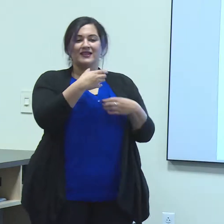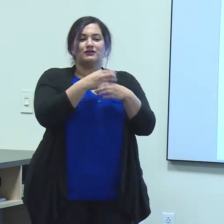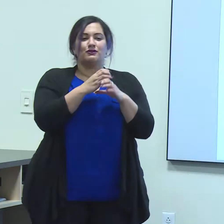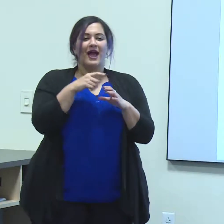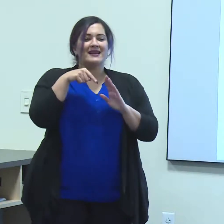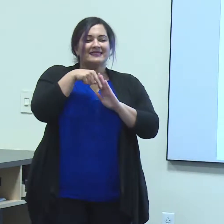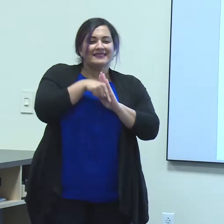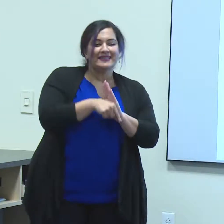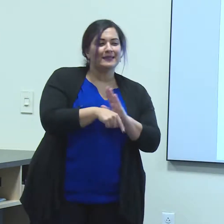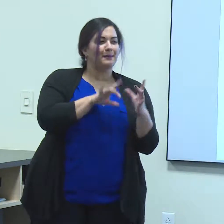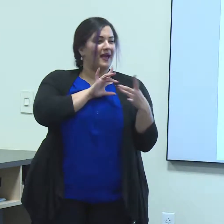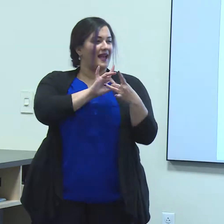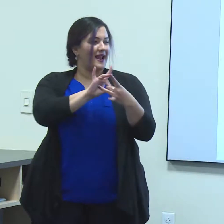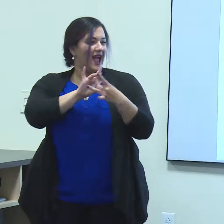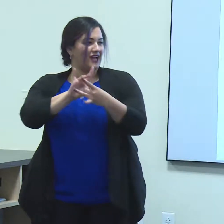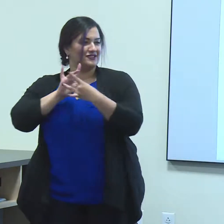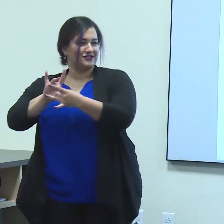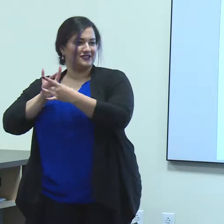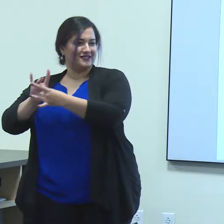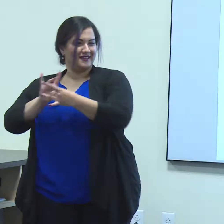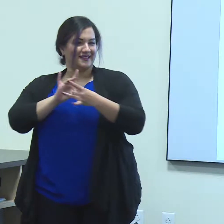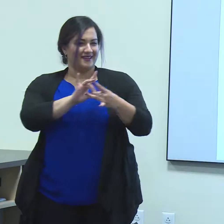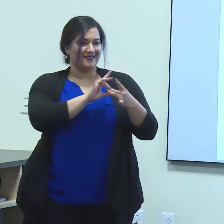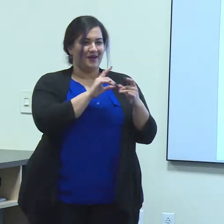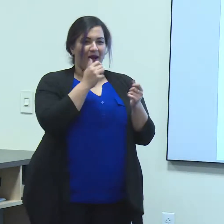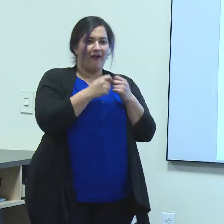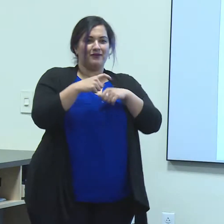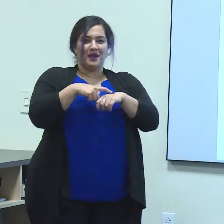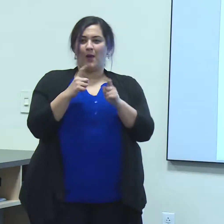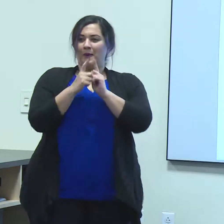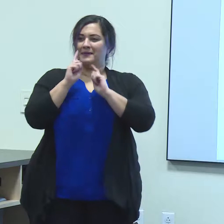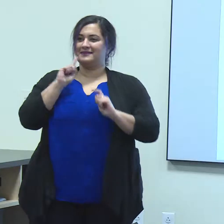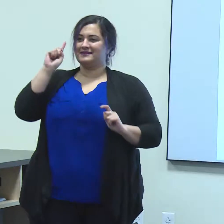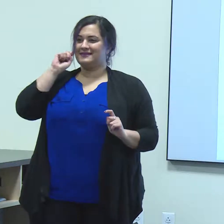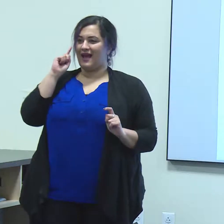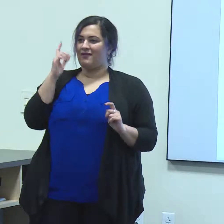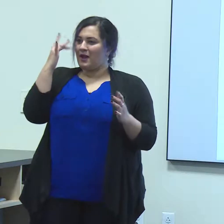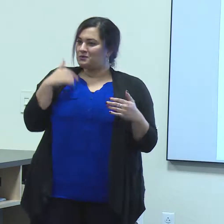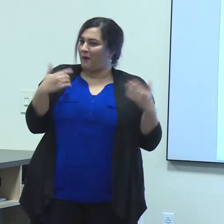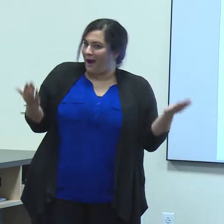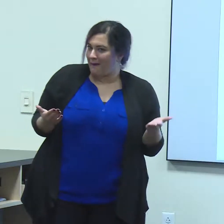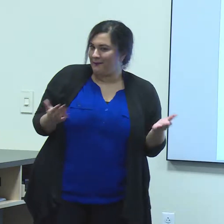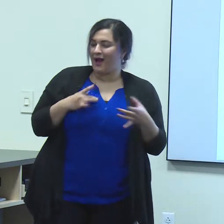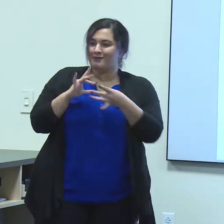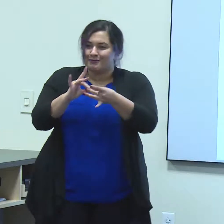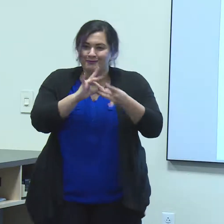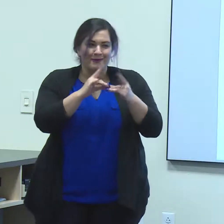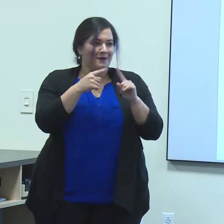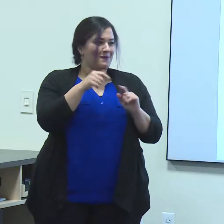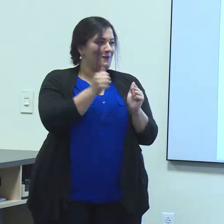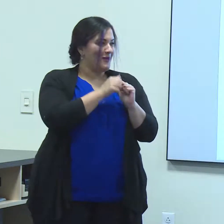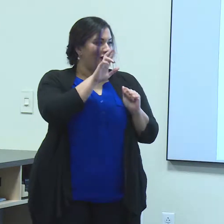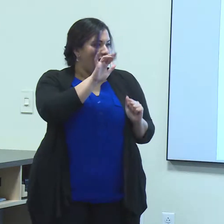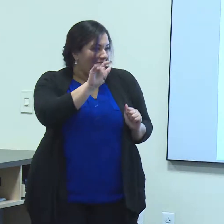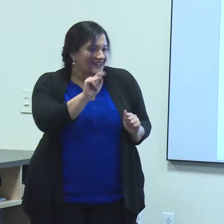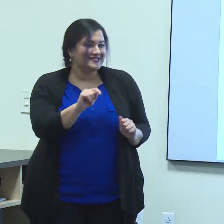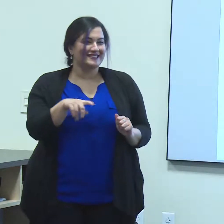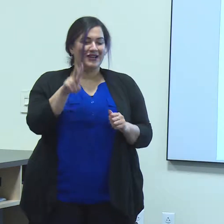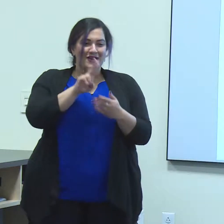and it's a lot about connections. And that's one of the reasons I'm here, to build connections here at RIT, at the U